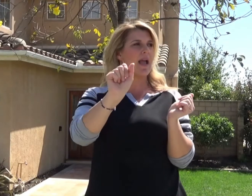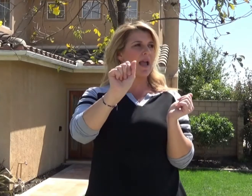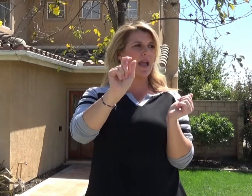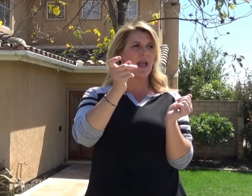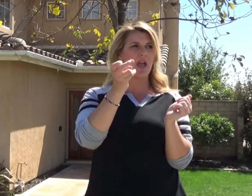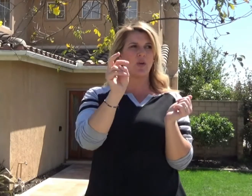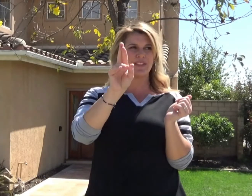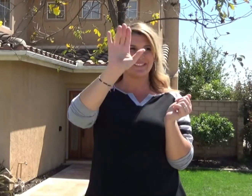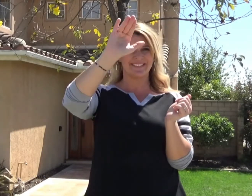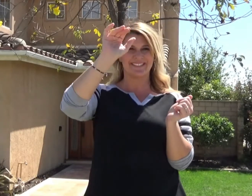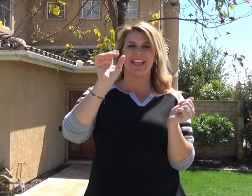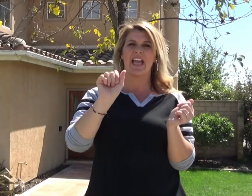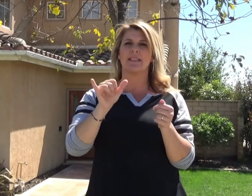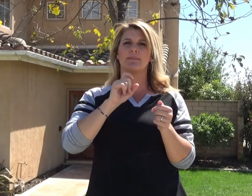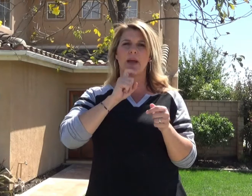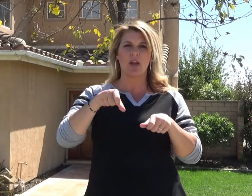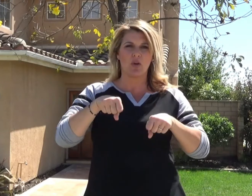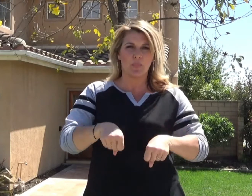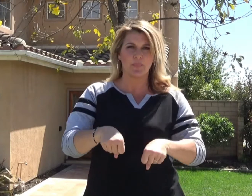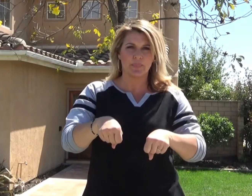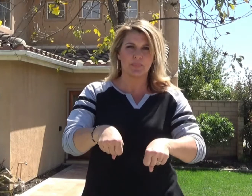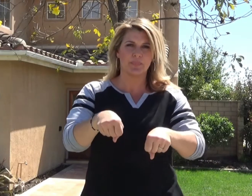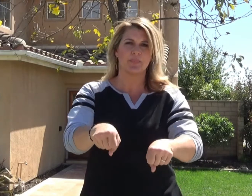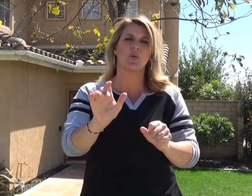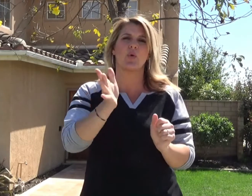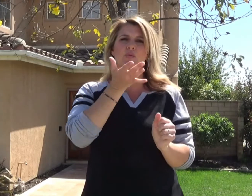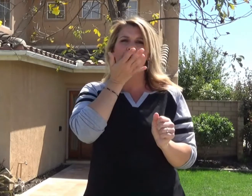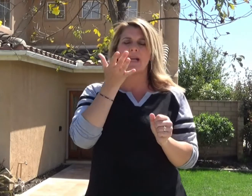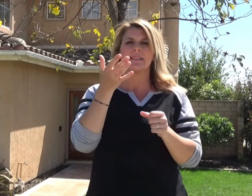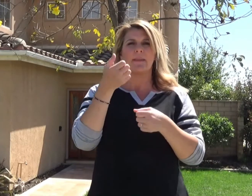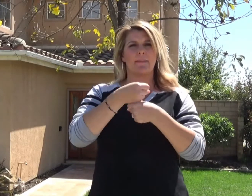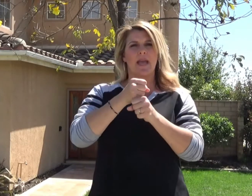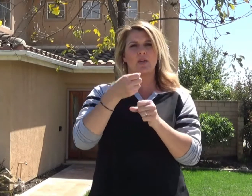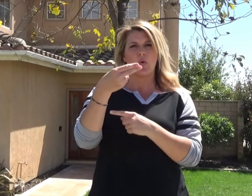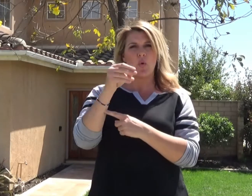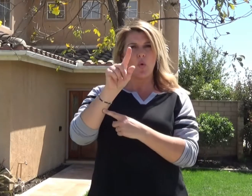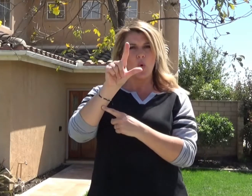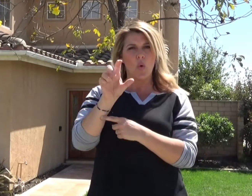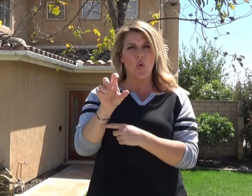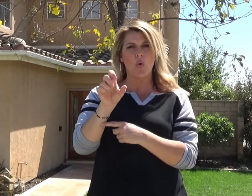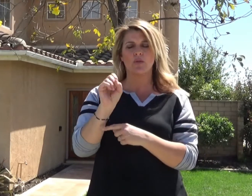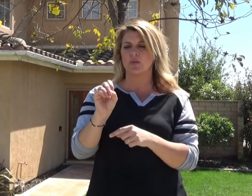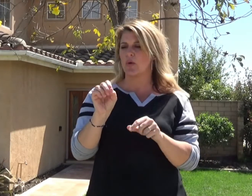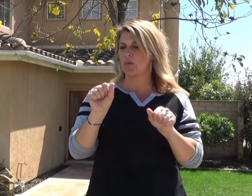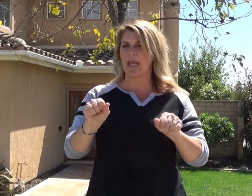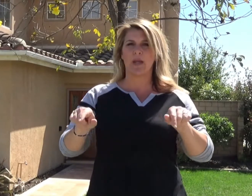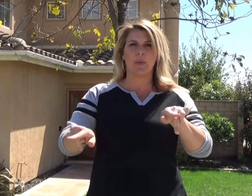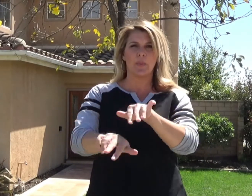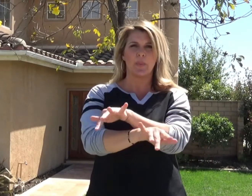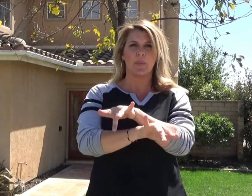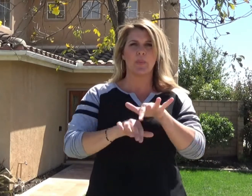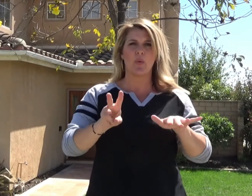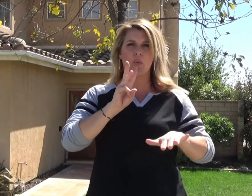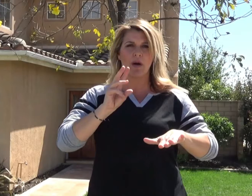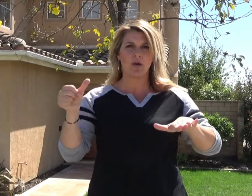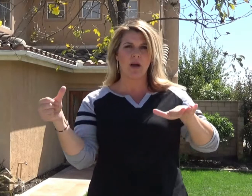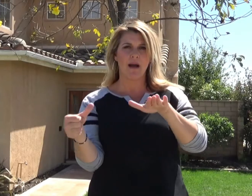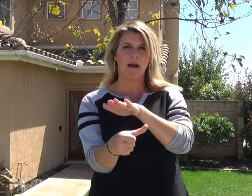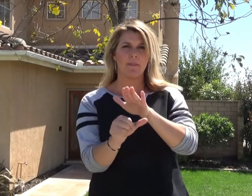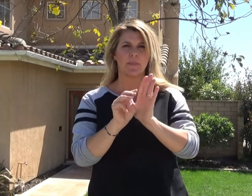You should purchase an aerator, which makes little holes in your grass. And that way you can get a